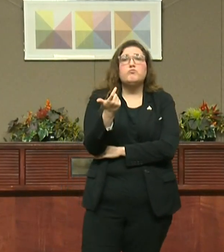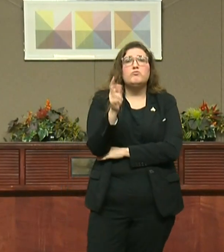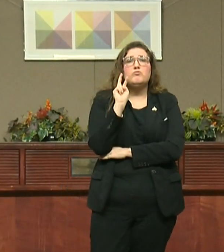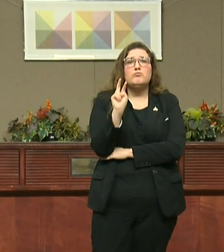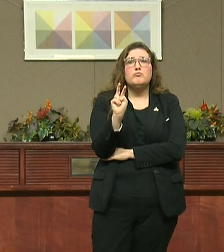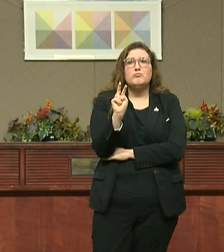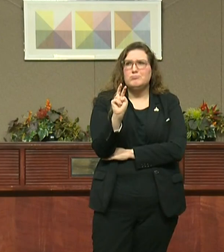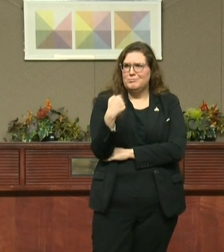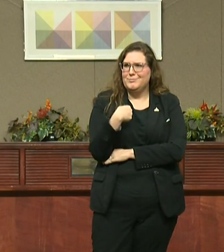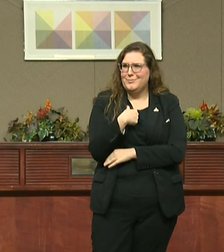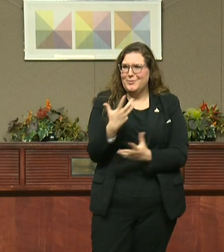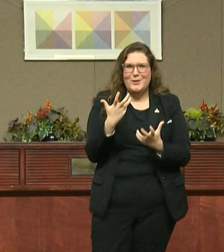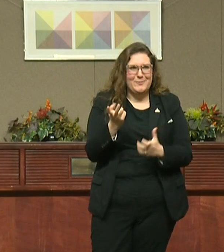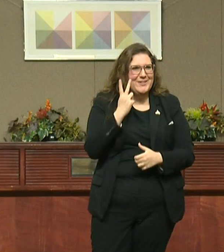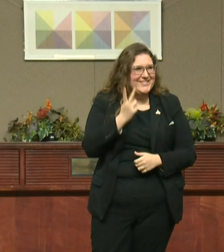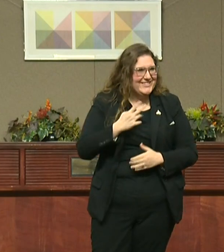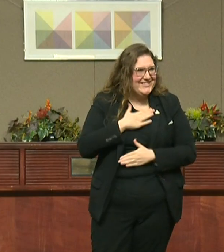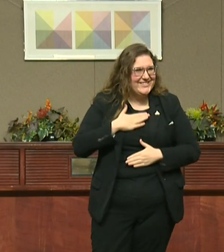games continue.